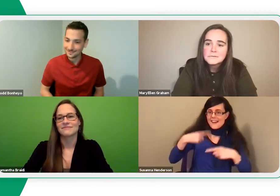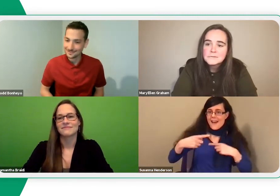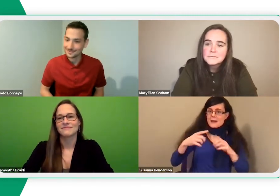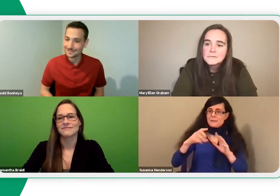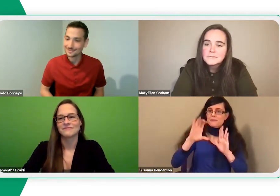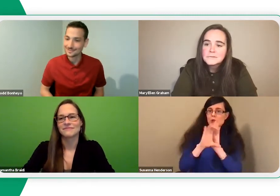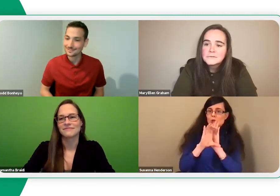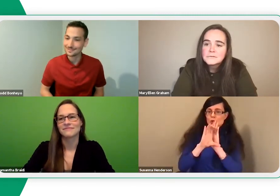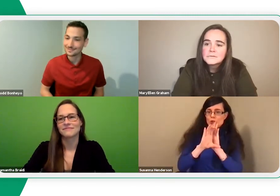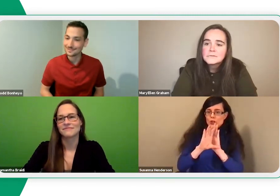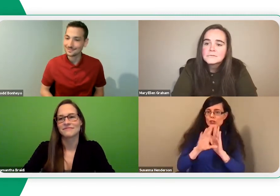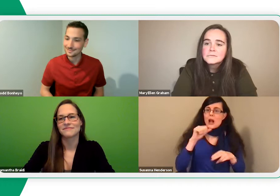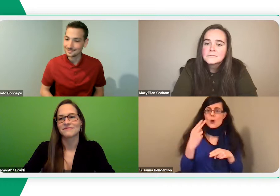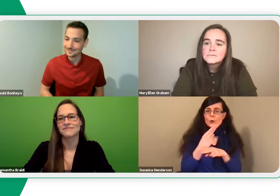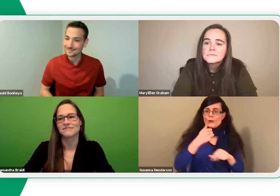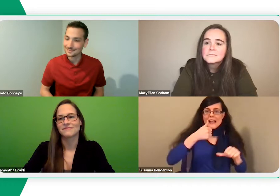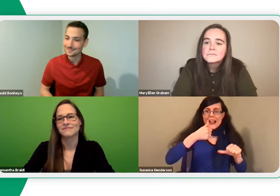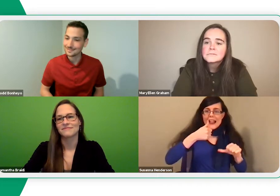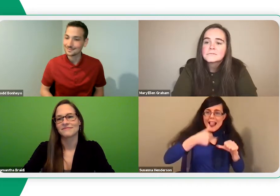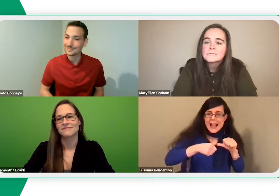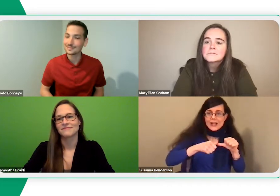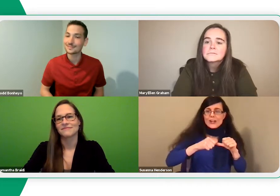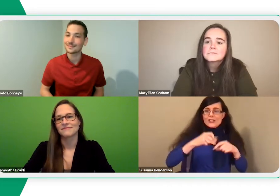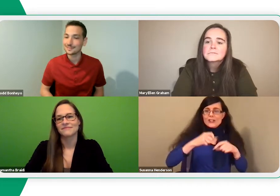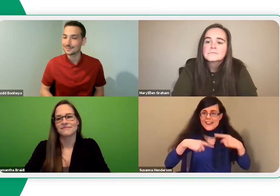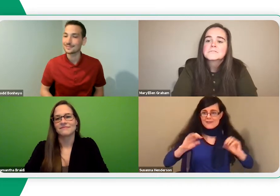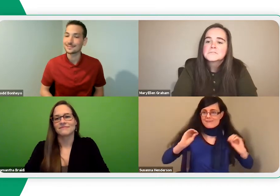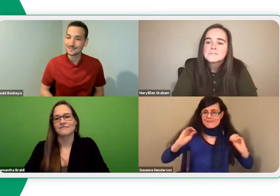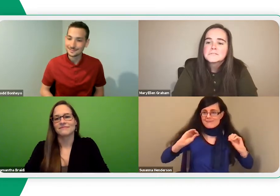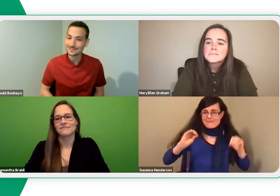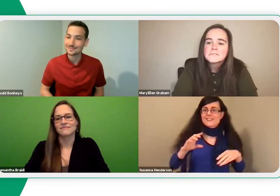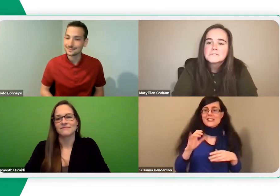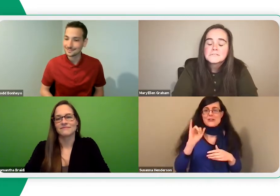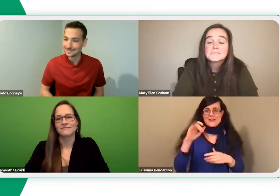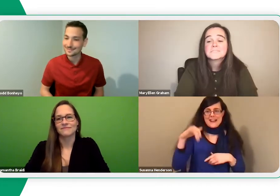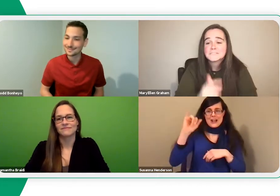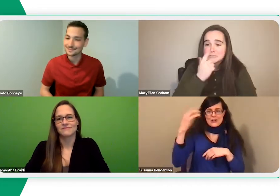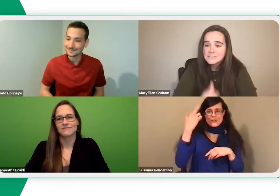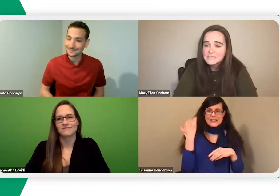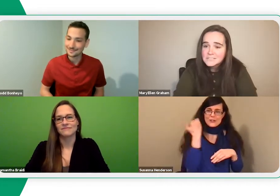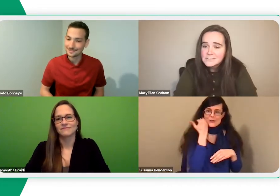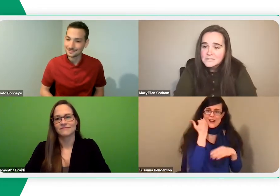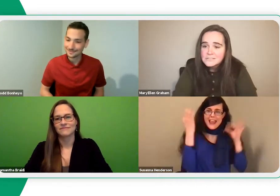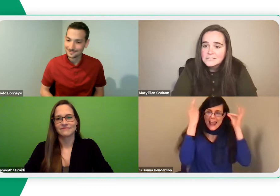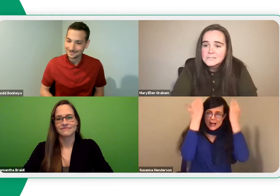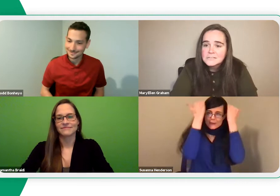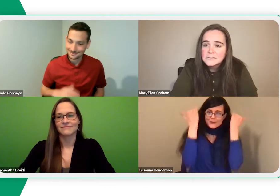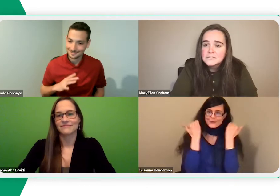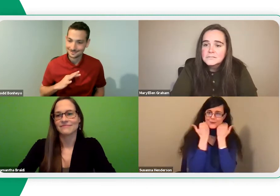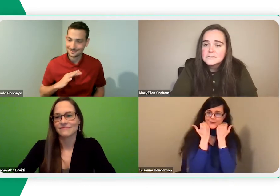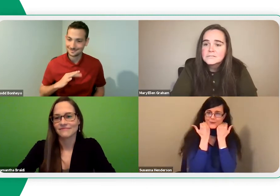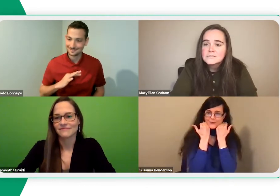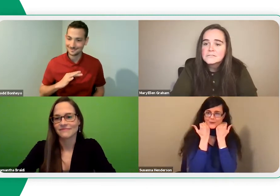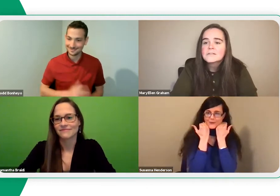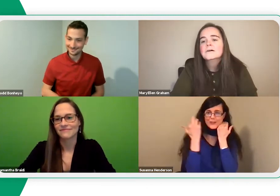Africa, and the sign names are using pictures instead of letters. So that's why